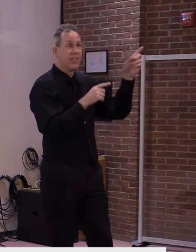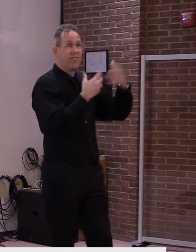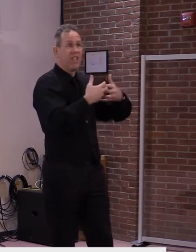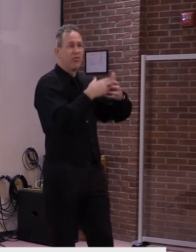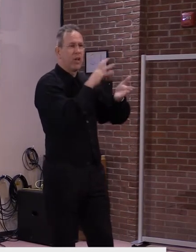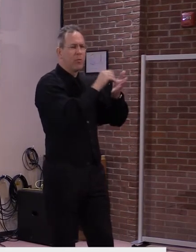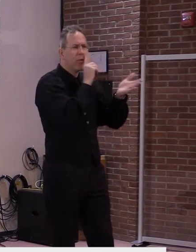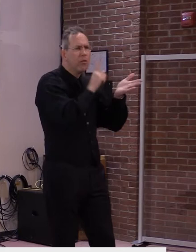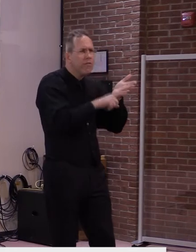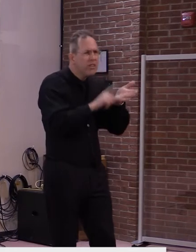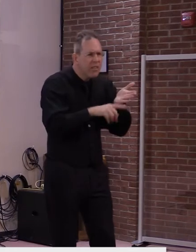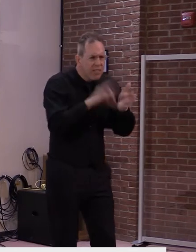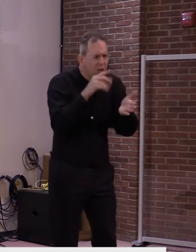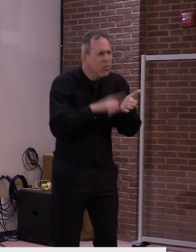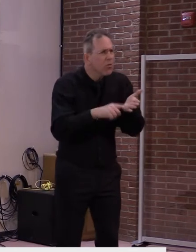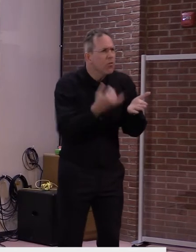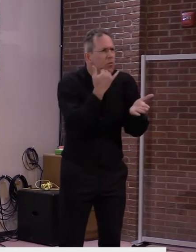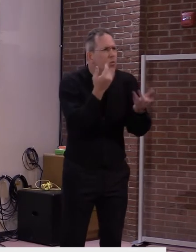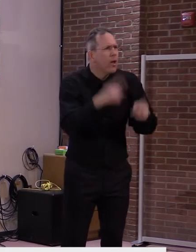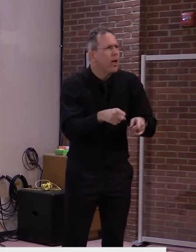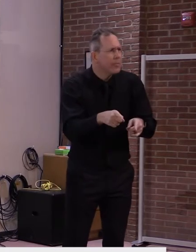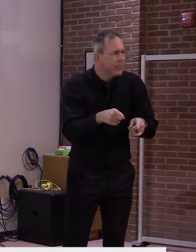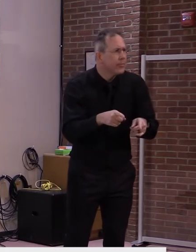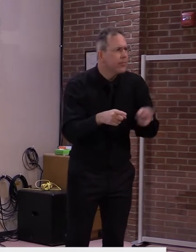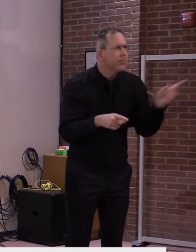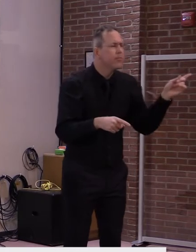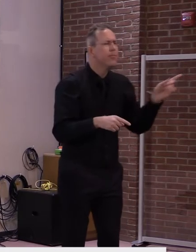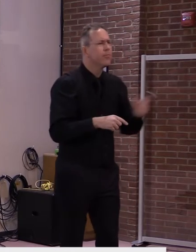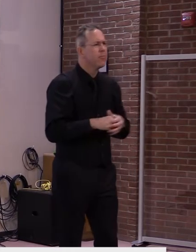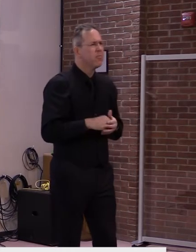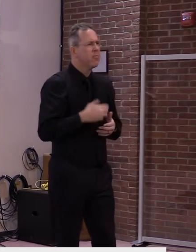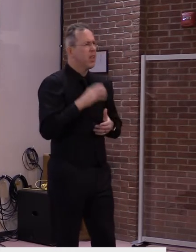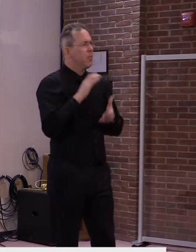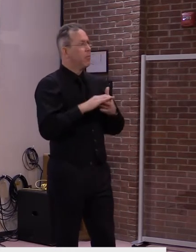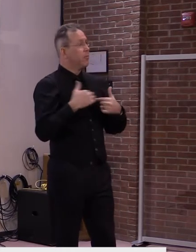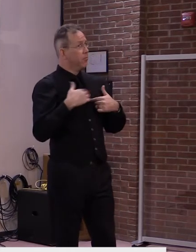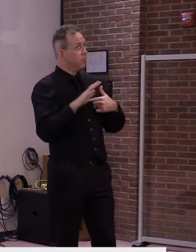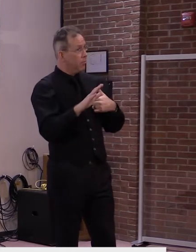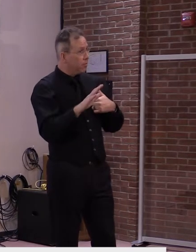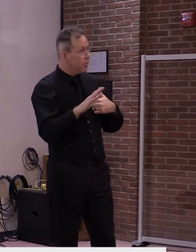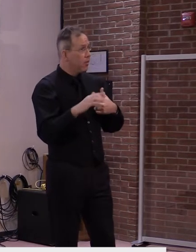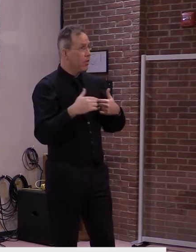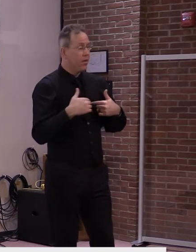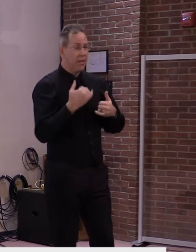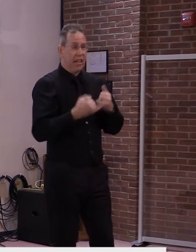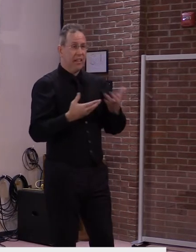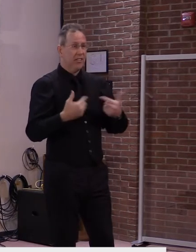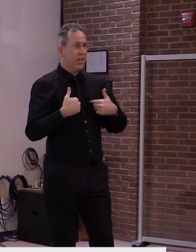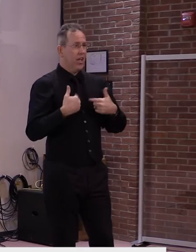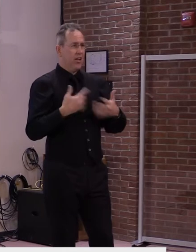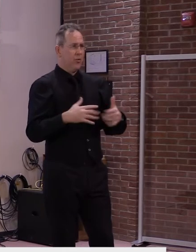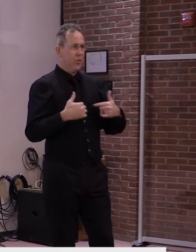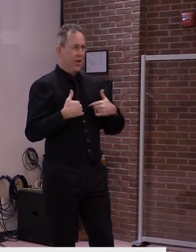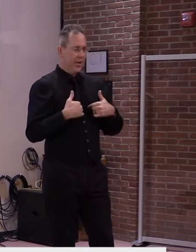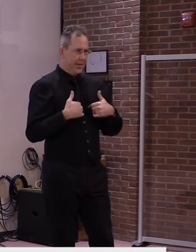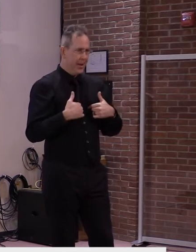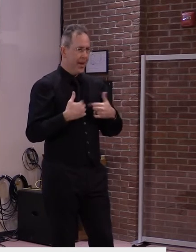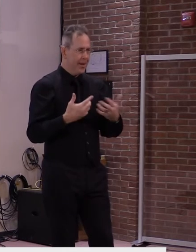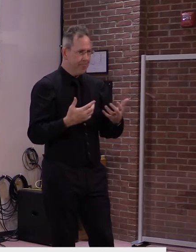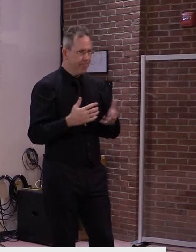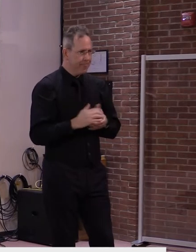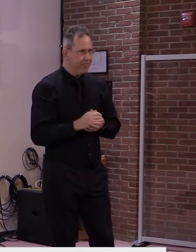investigating me. Believe me, the last I wanted to report was news that we may have to